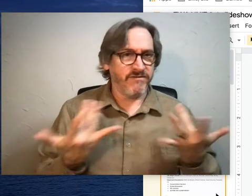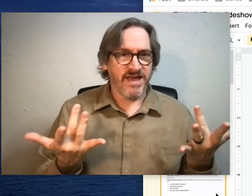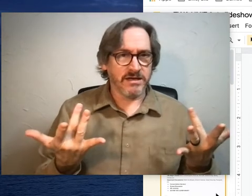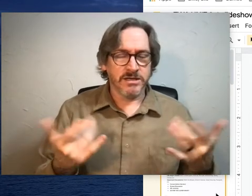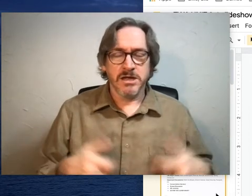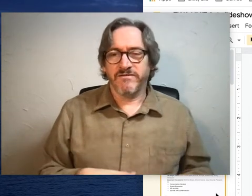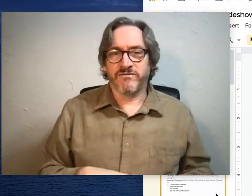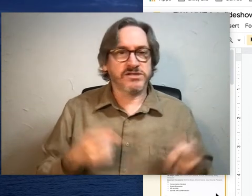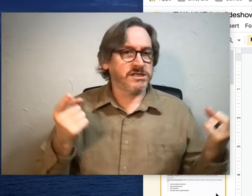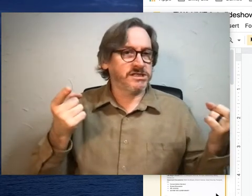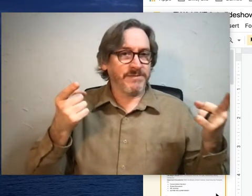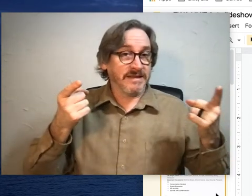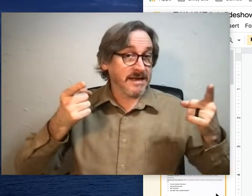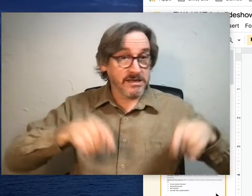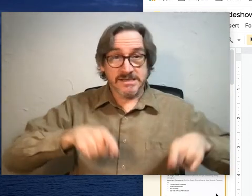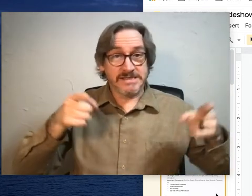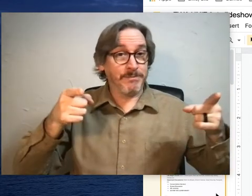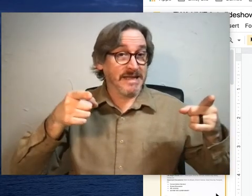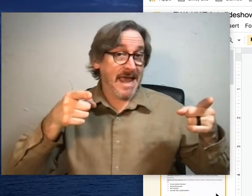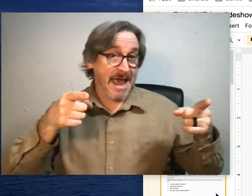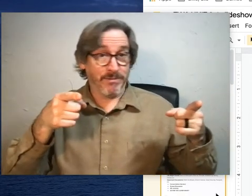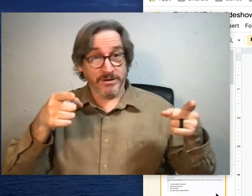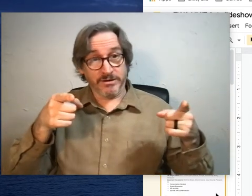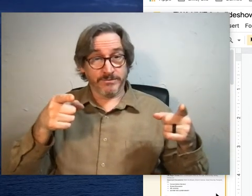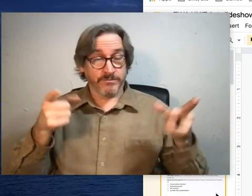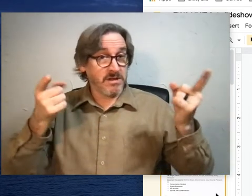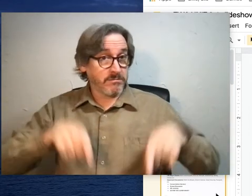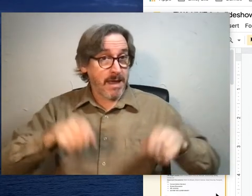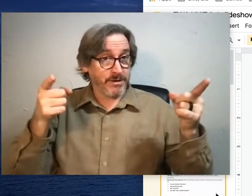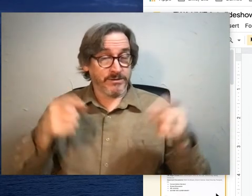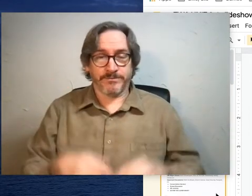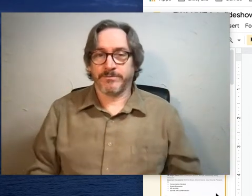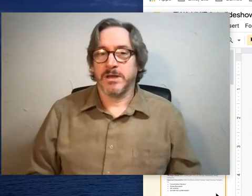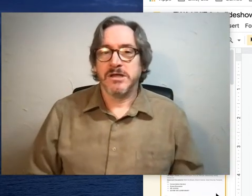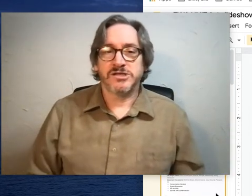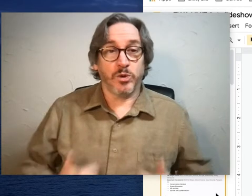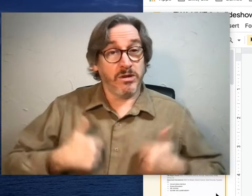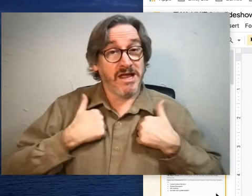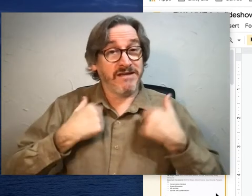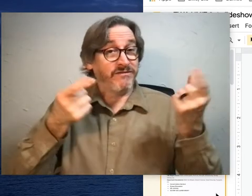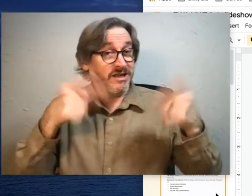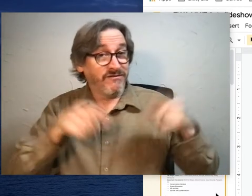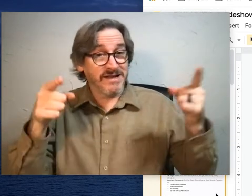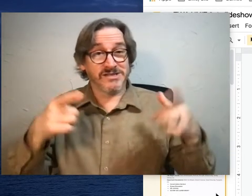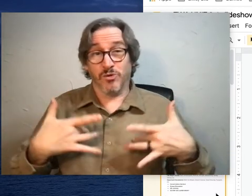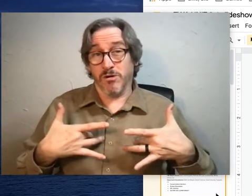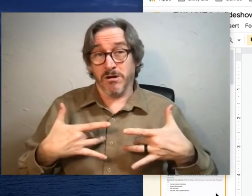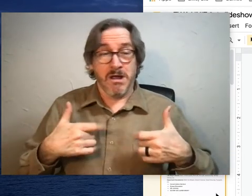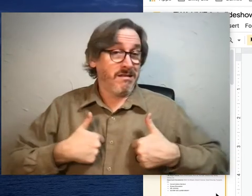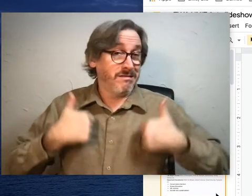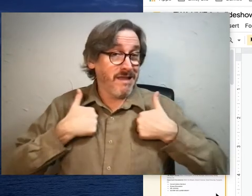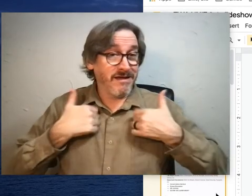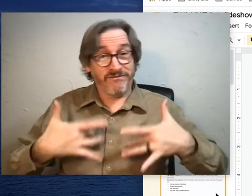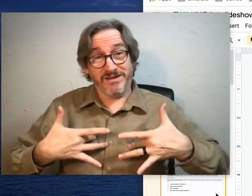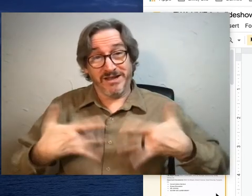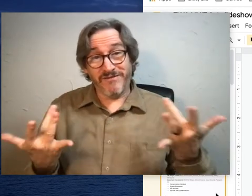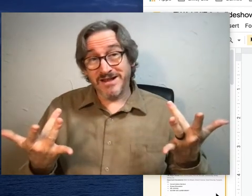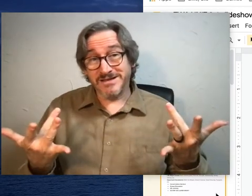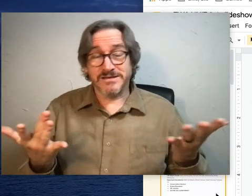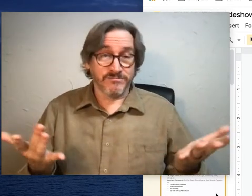some event, versus something that simply happened. So life events or